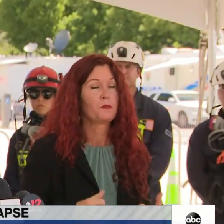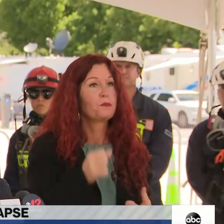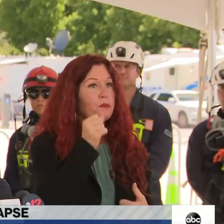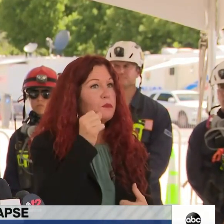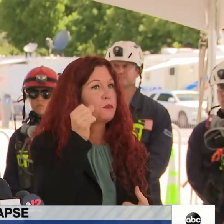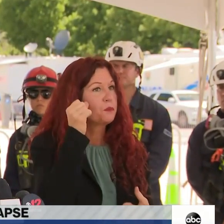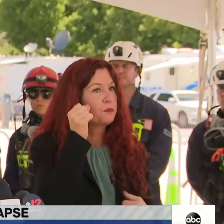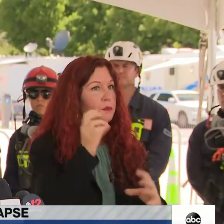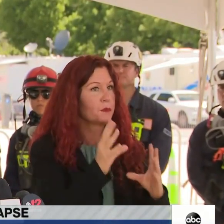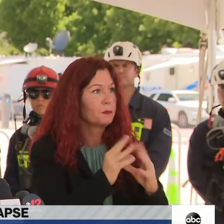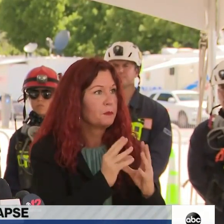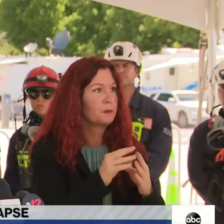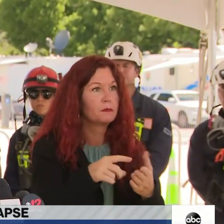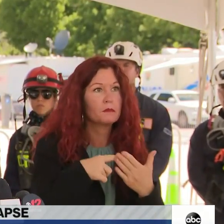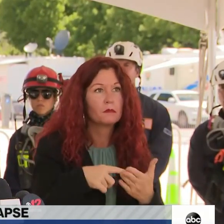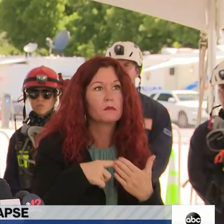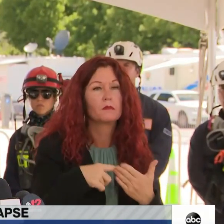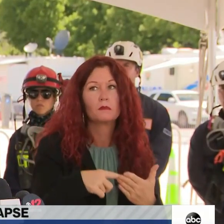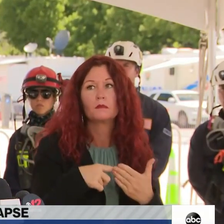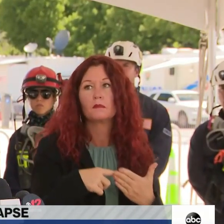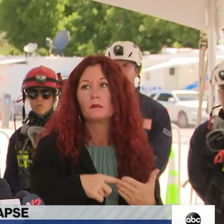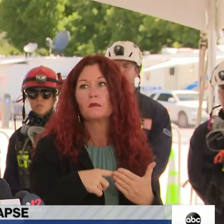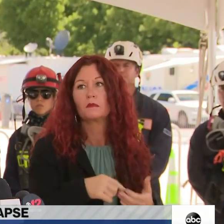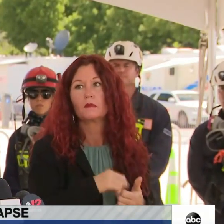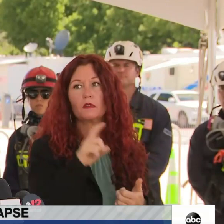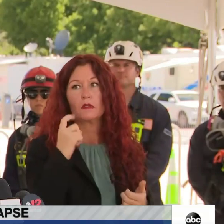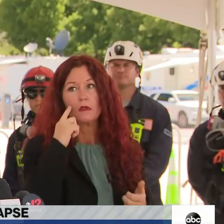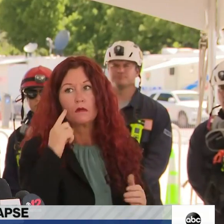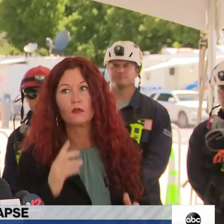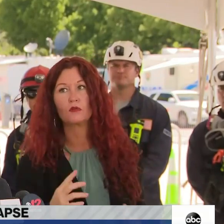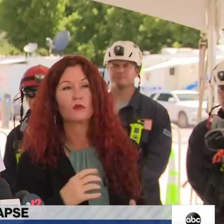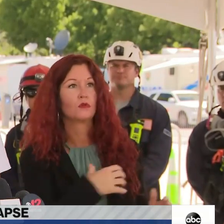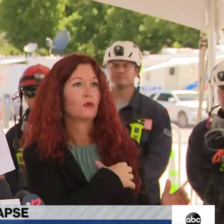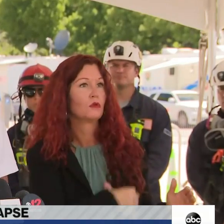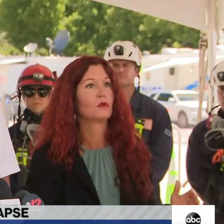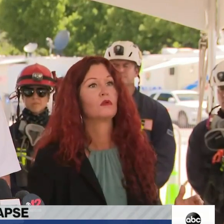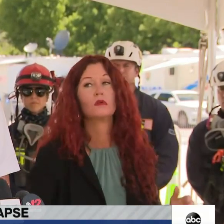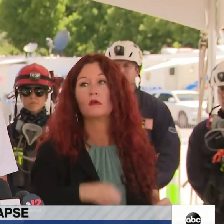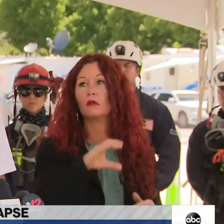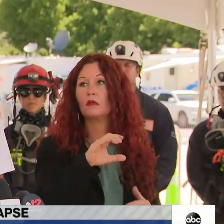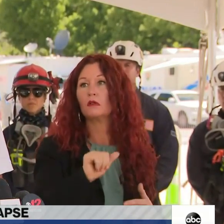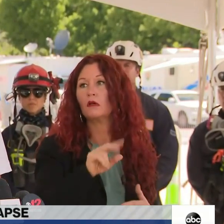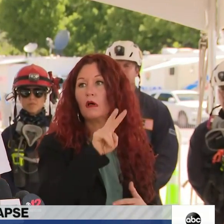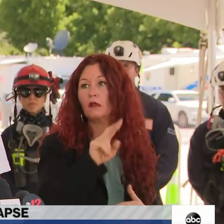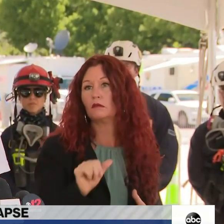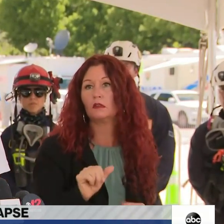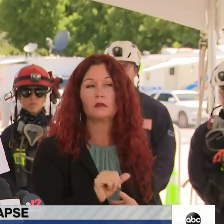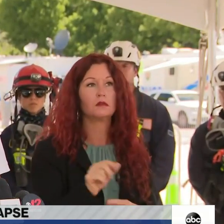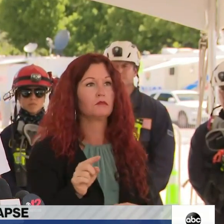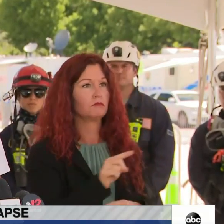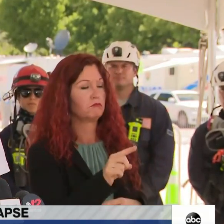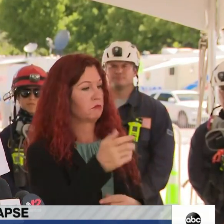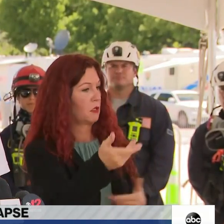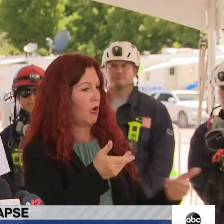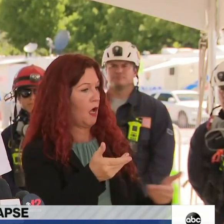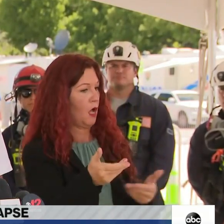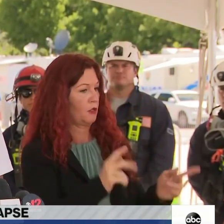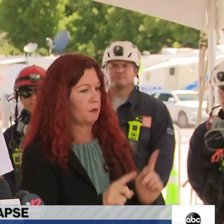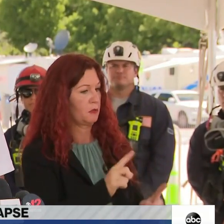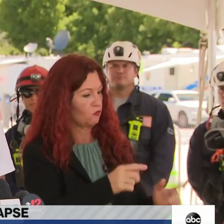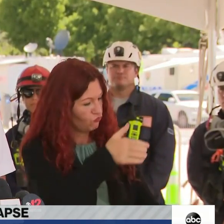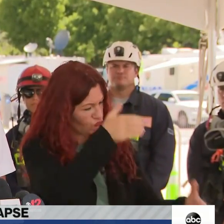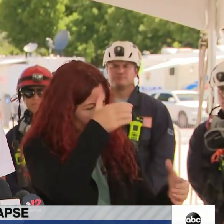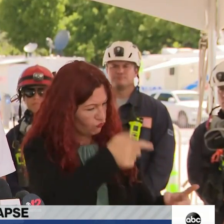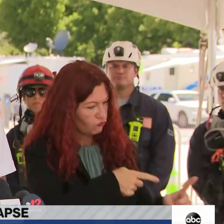about that very issue, along with Mayor Cava. Mayor Cava has experts that were telling her